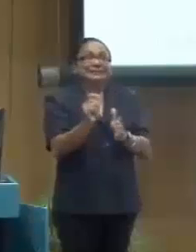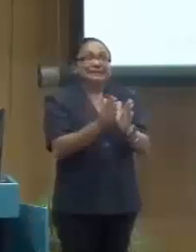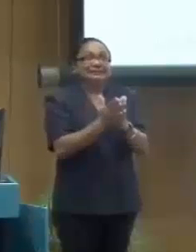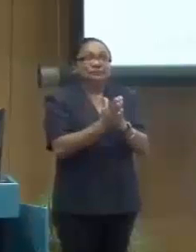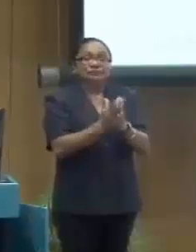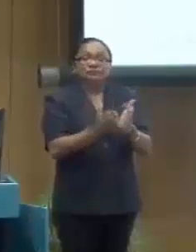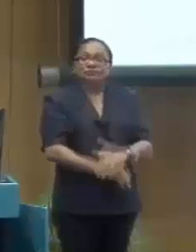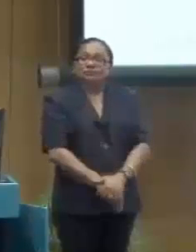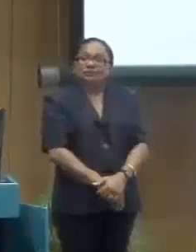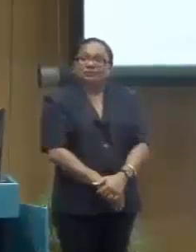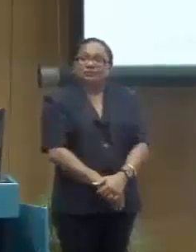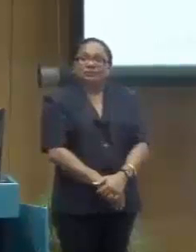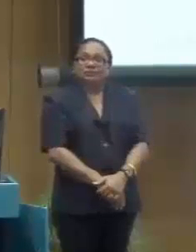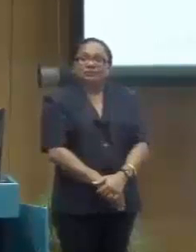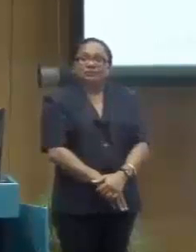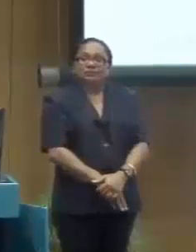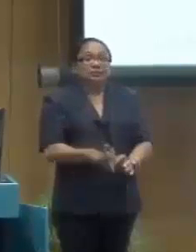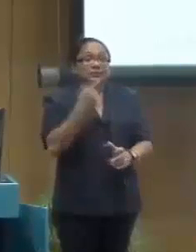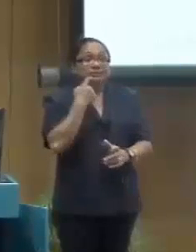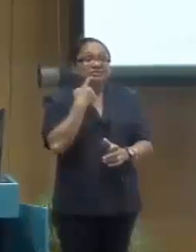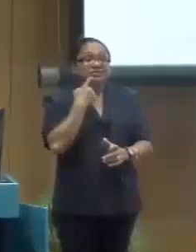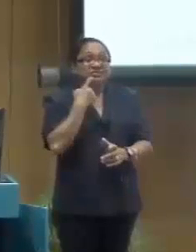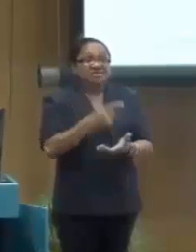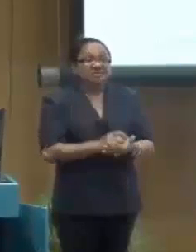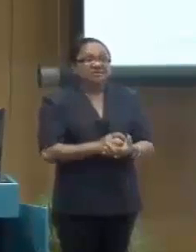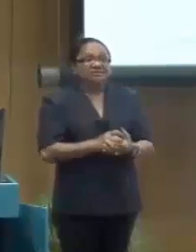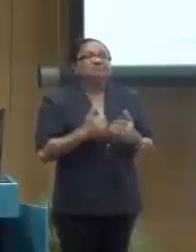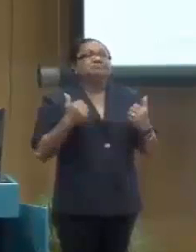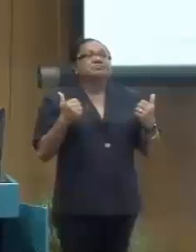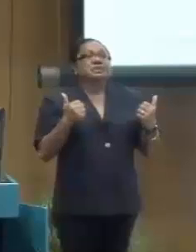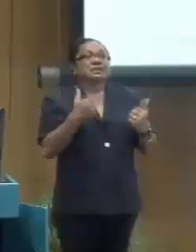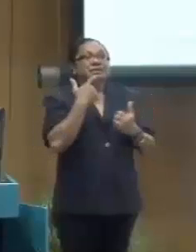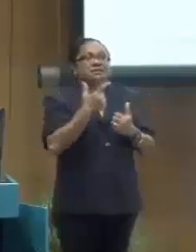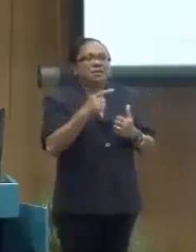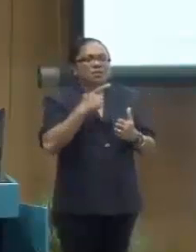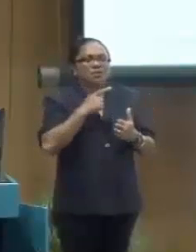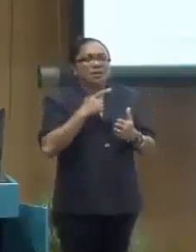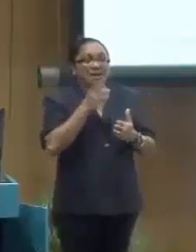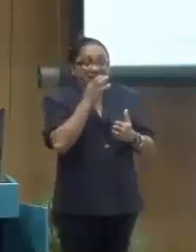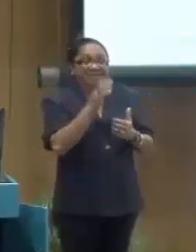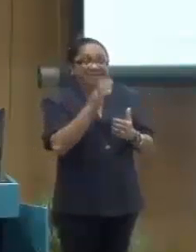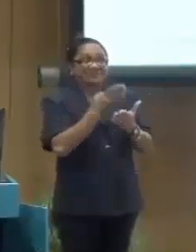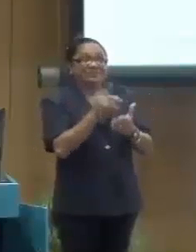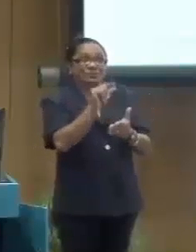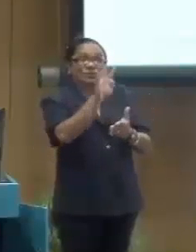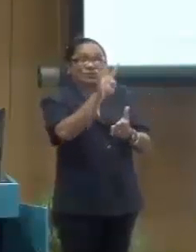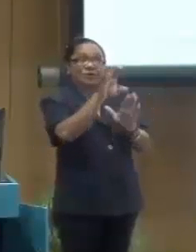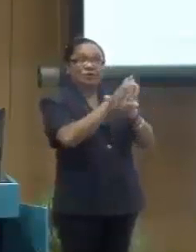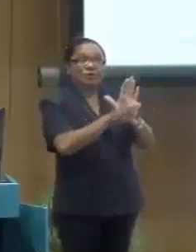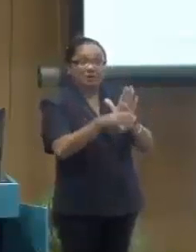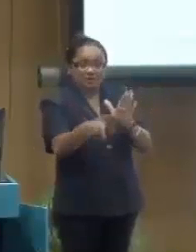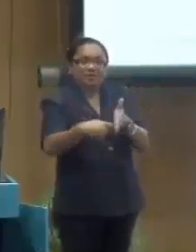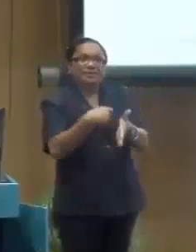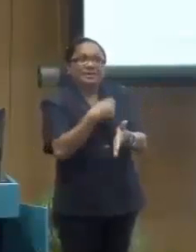way. It's nuts. It is really nuts that we ask our students to do 4 courses a semester. They